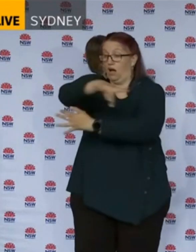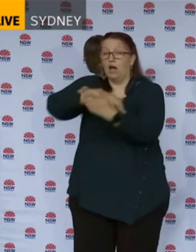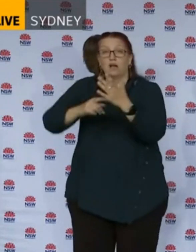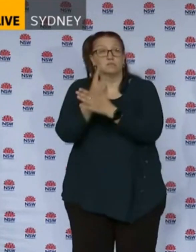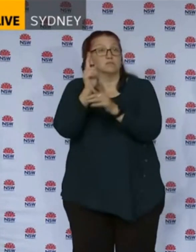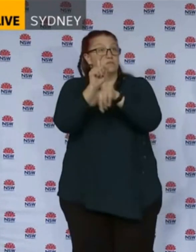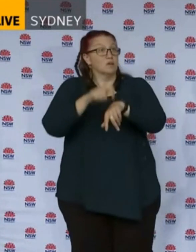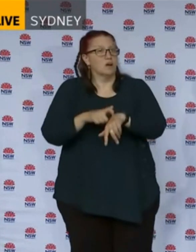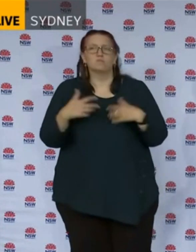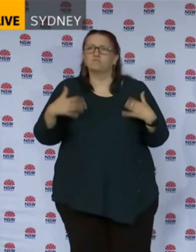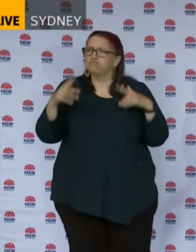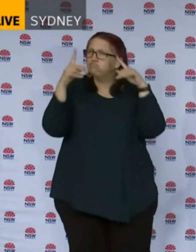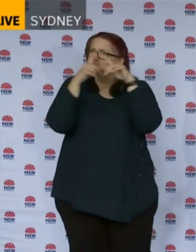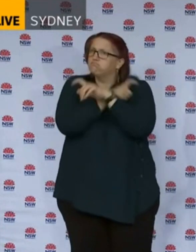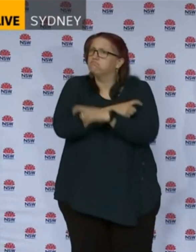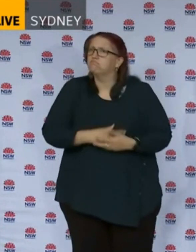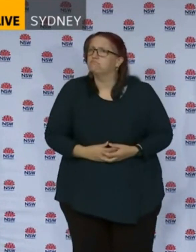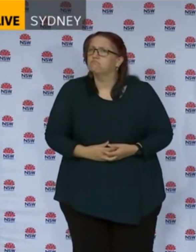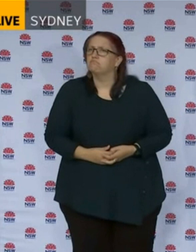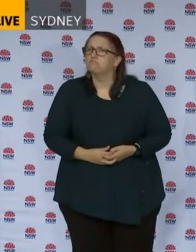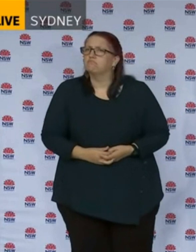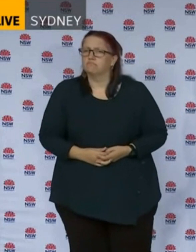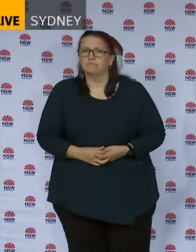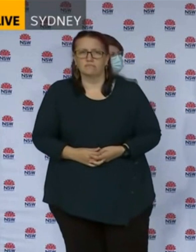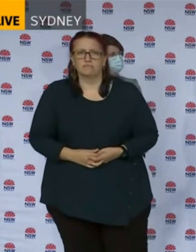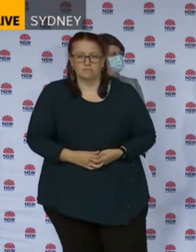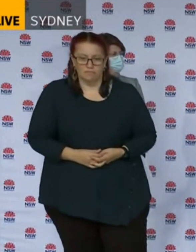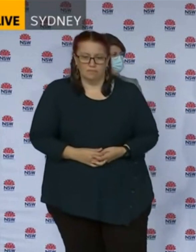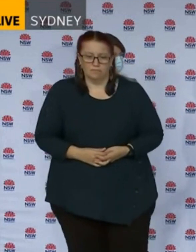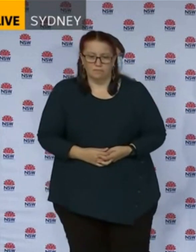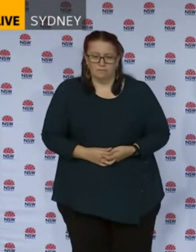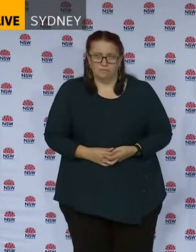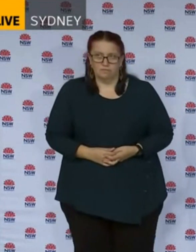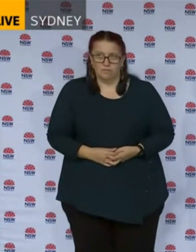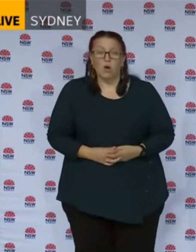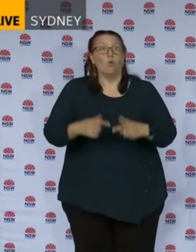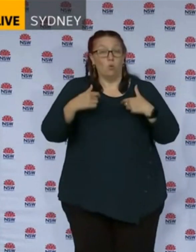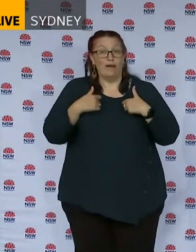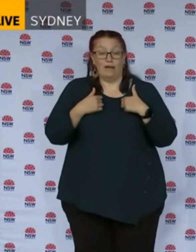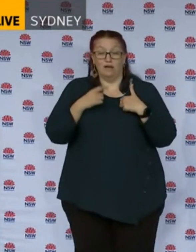contact tracings and other team members were actually interviewing a number of cases in relation to those other